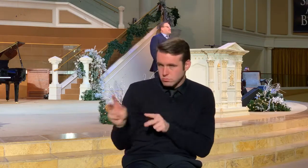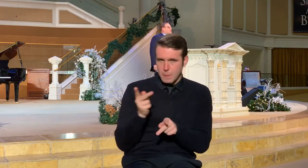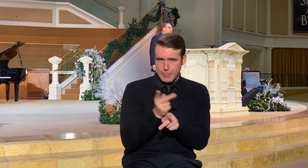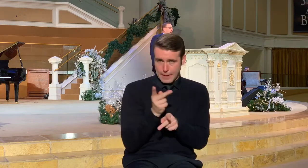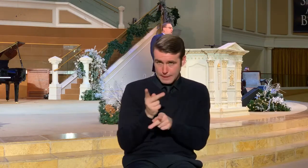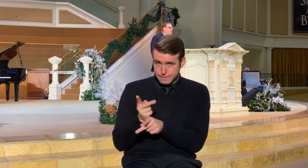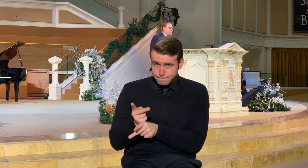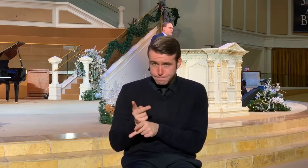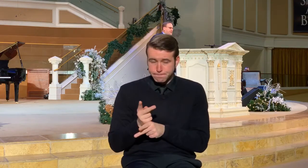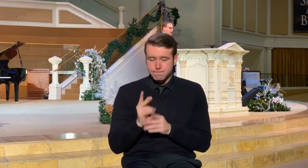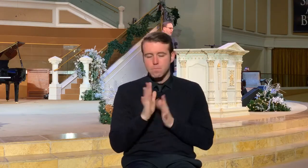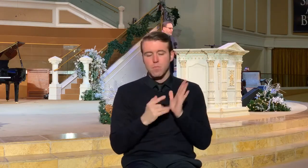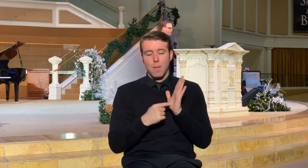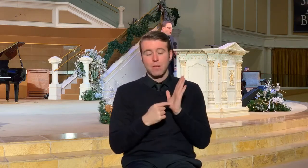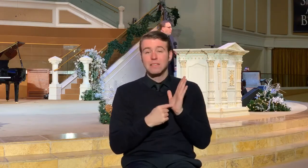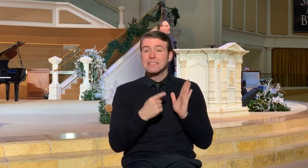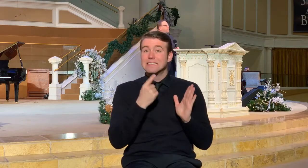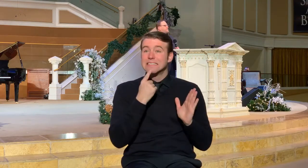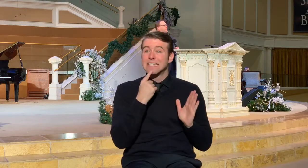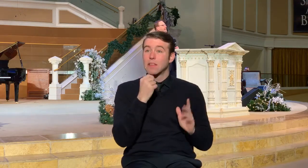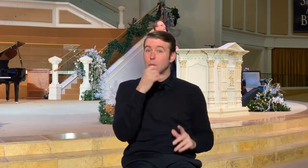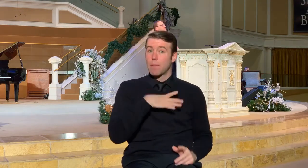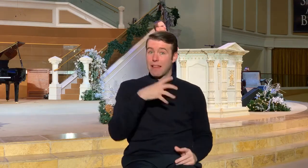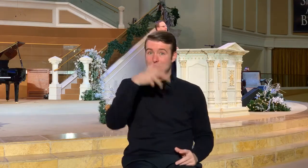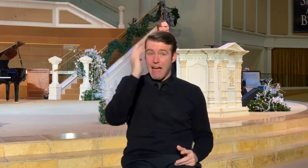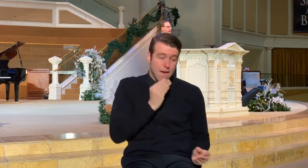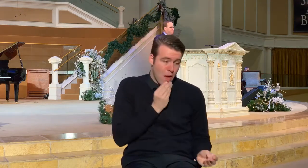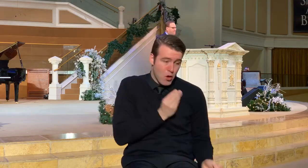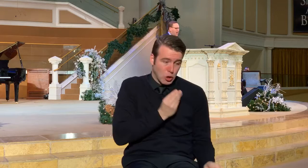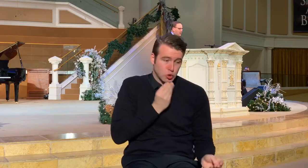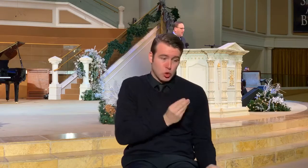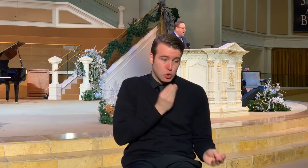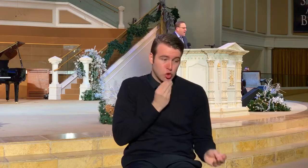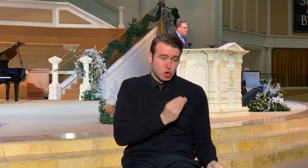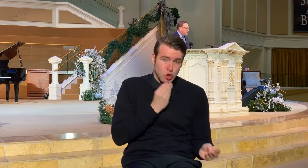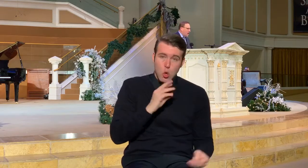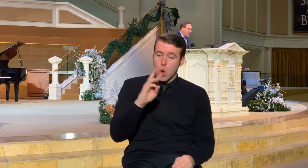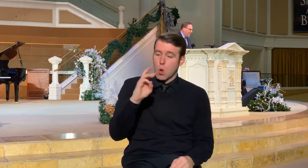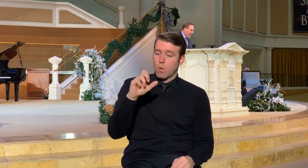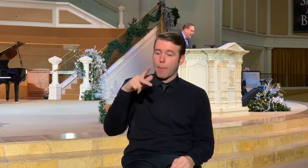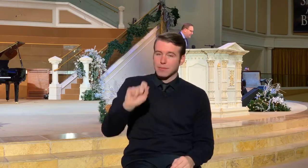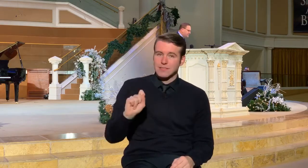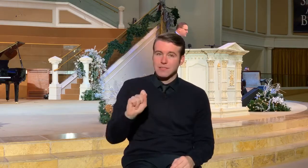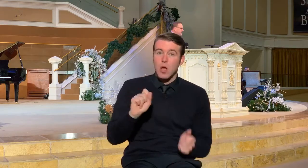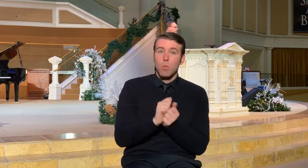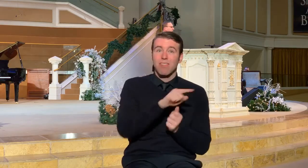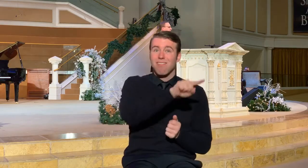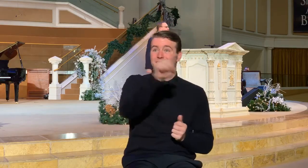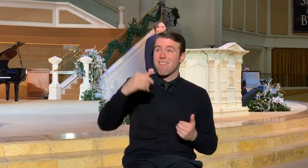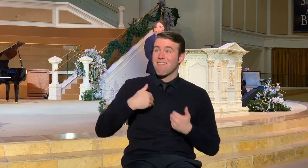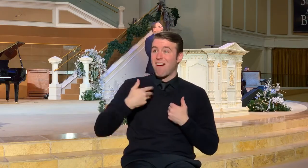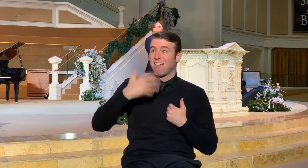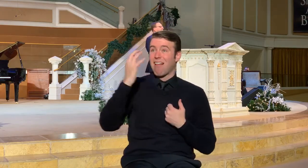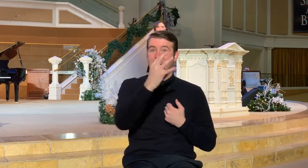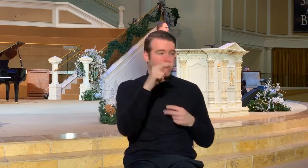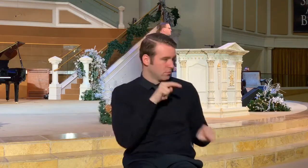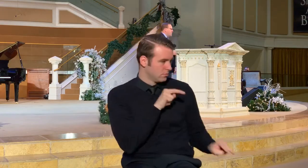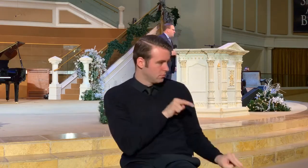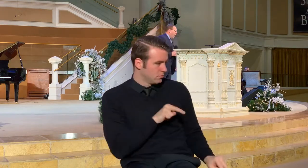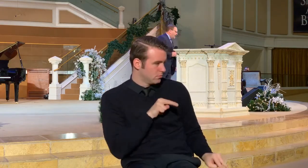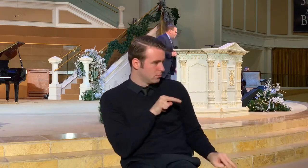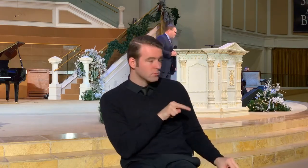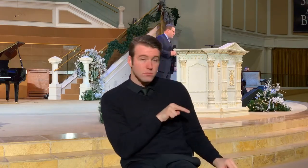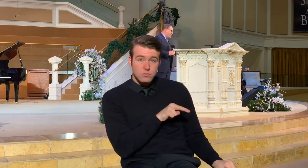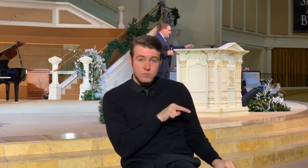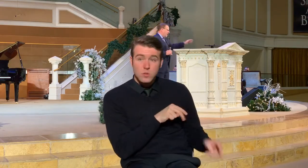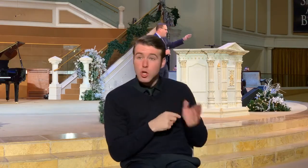Bible lets us know that she nourished her whelps, the Bible said, among the young lions, indicating that